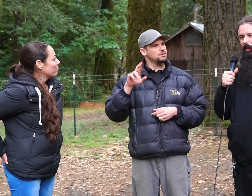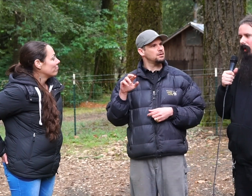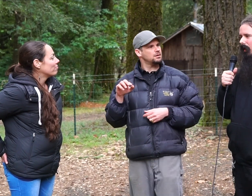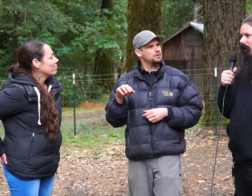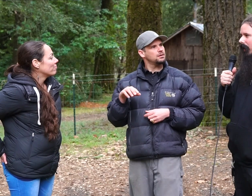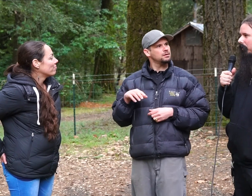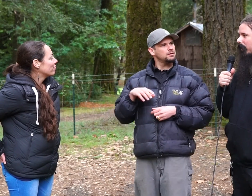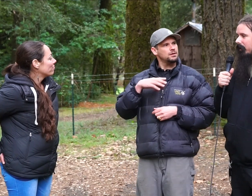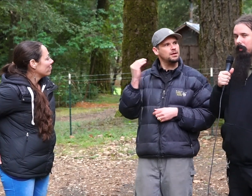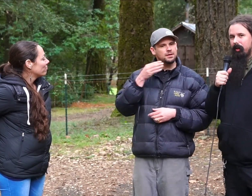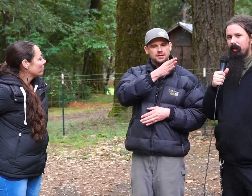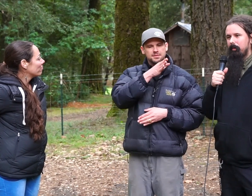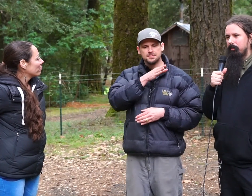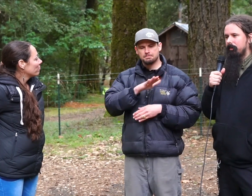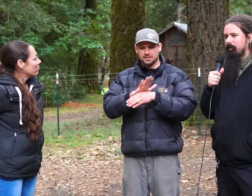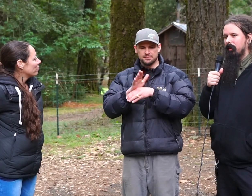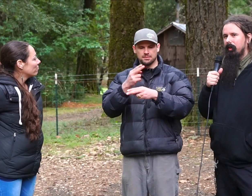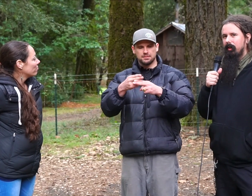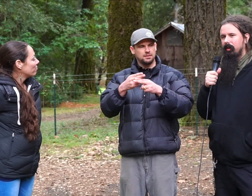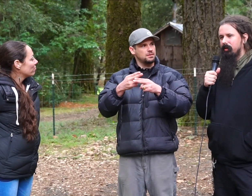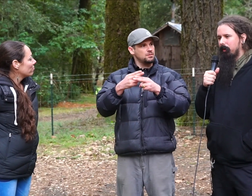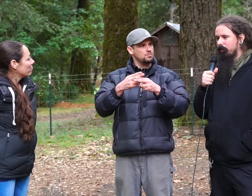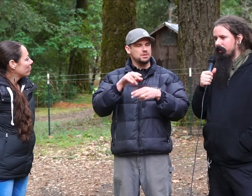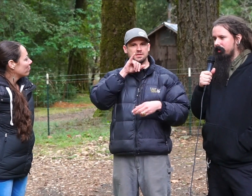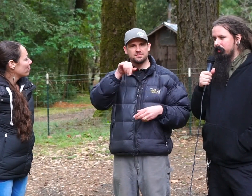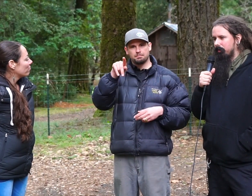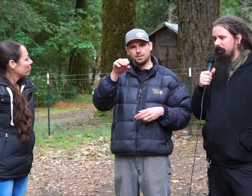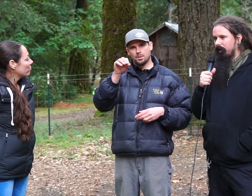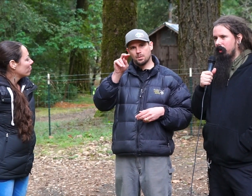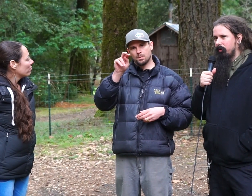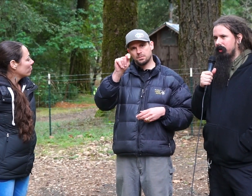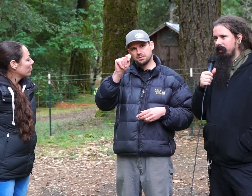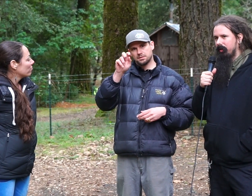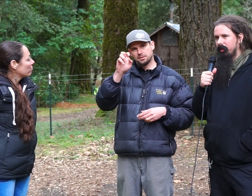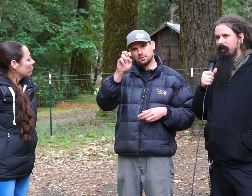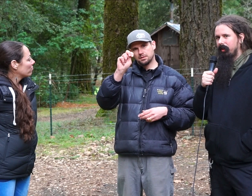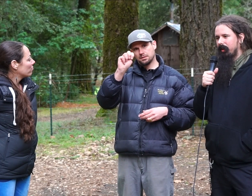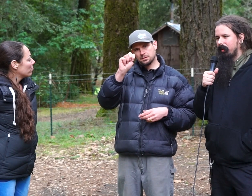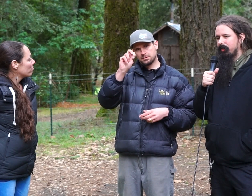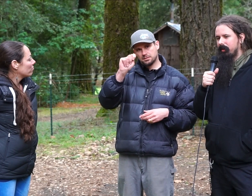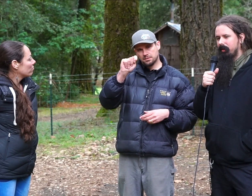and my company name is Potent P-O-T-E-N-T